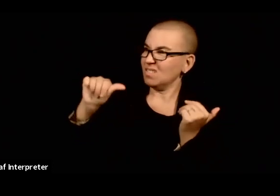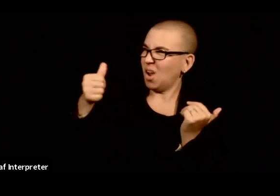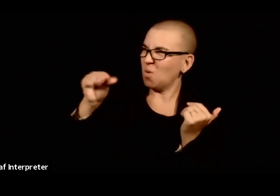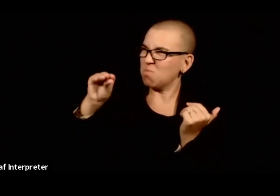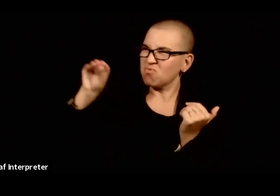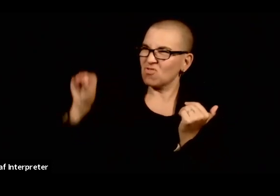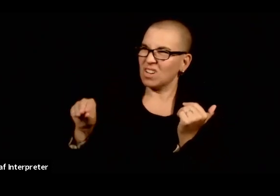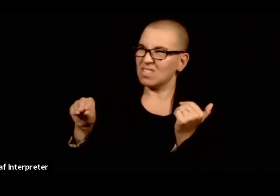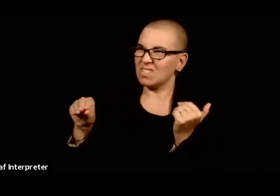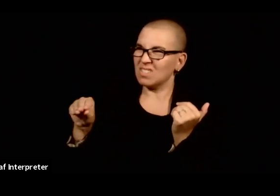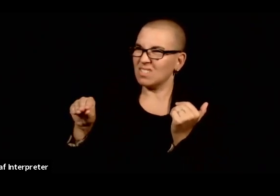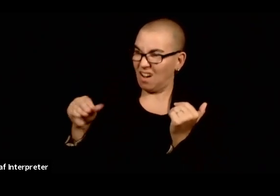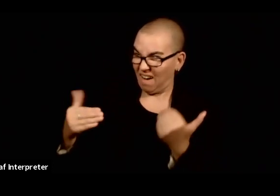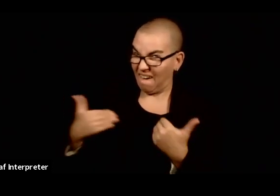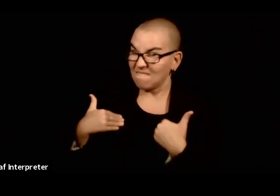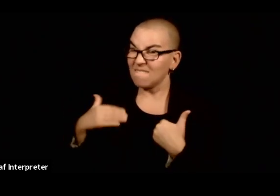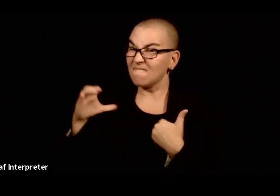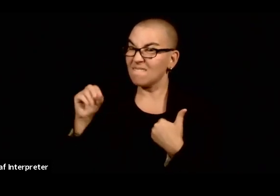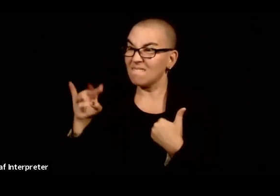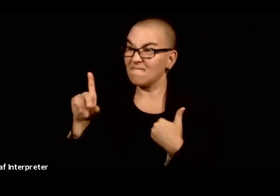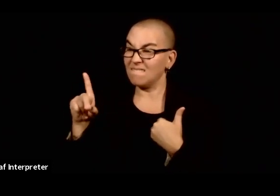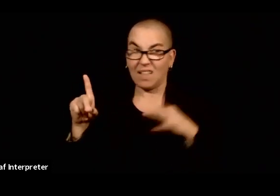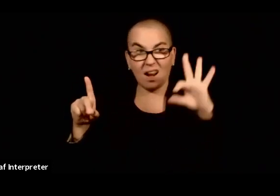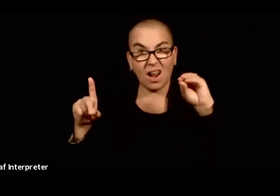be in effect today?